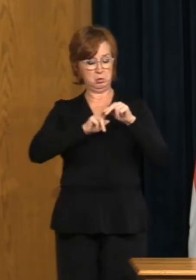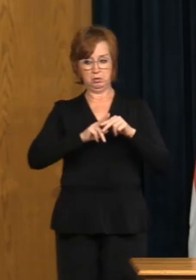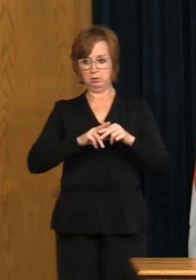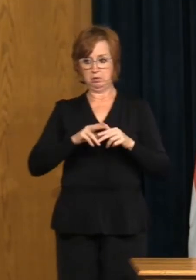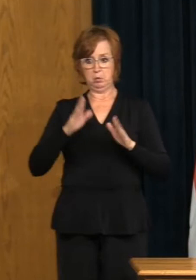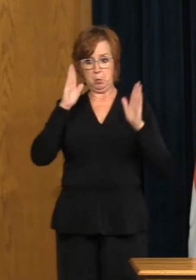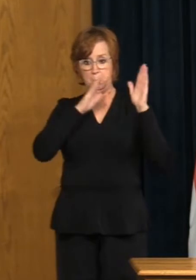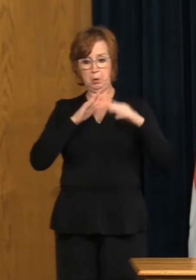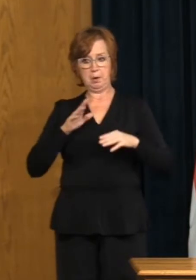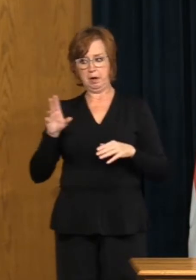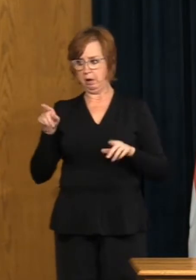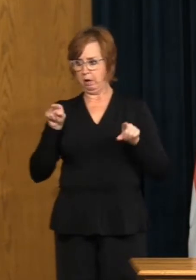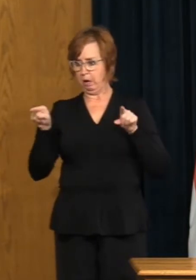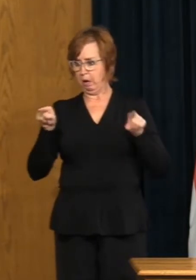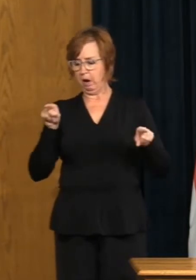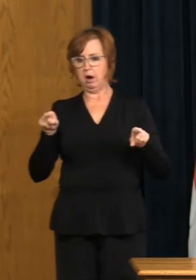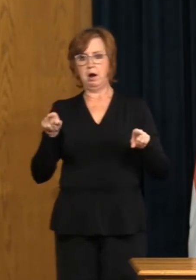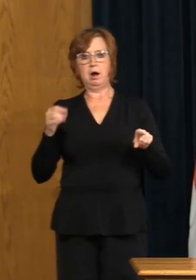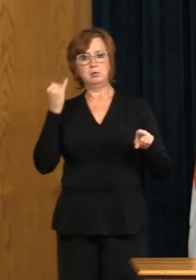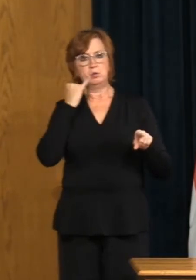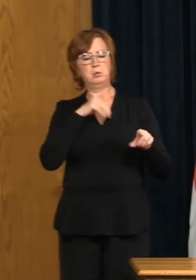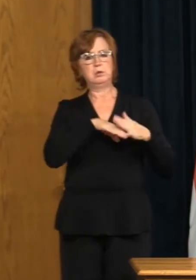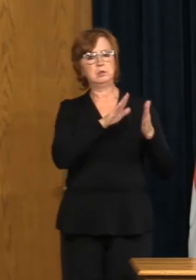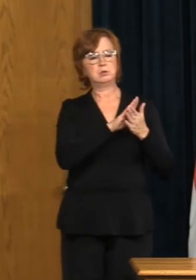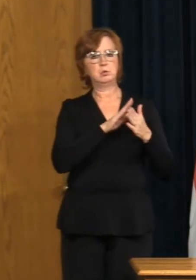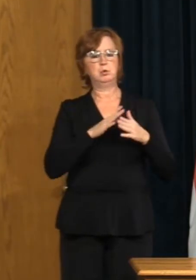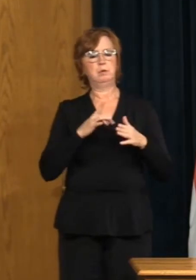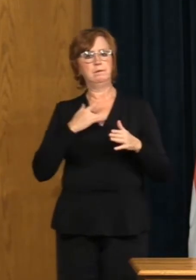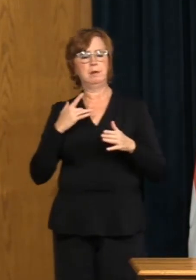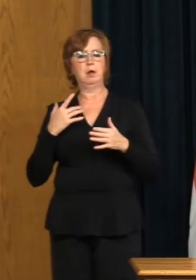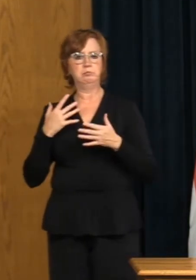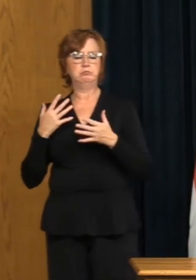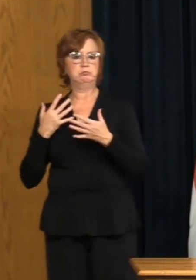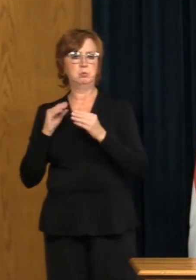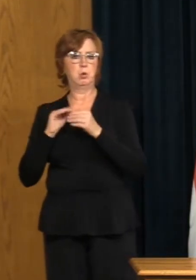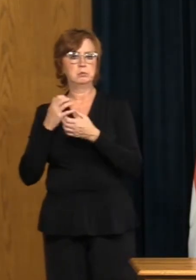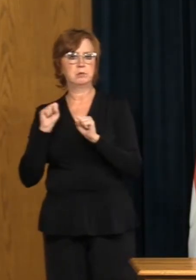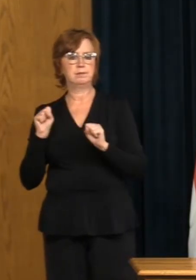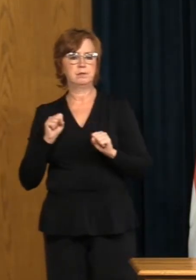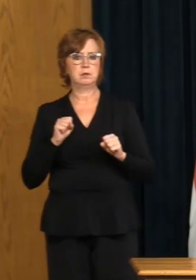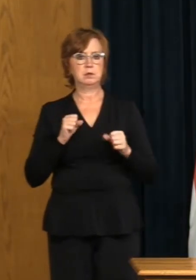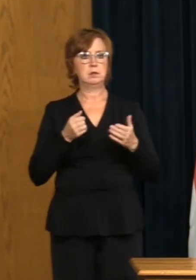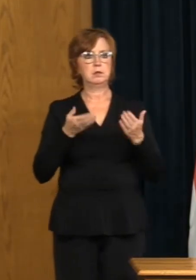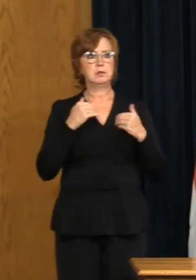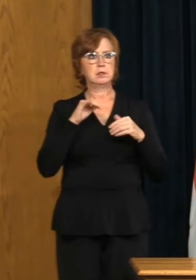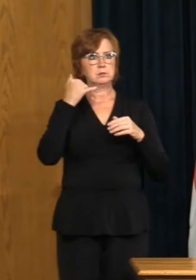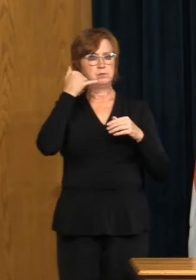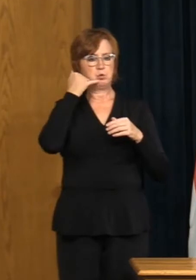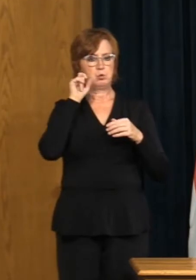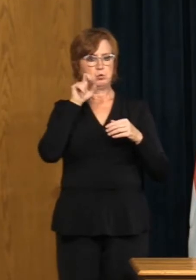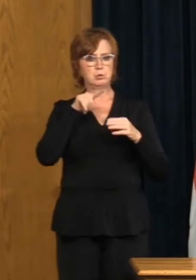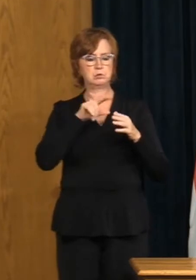We'll take our next question on the line. Operator? We have Lisa Schick with CJME.